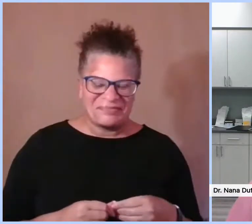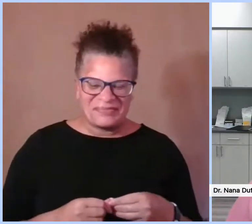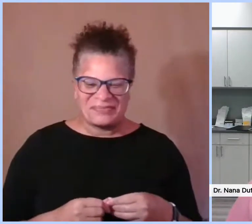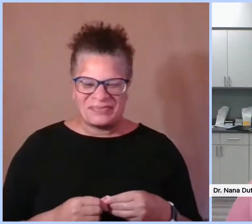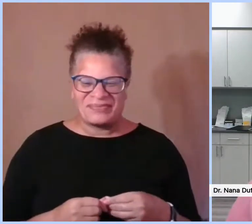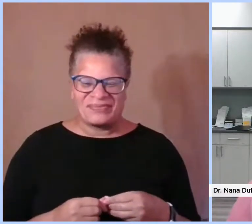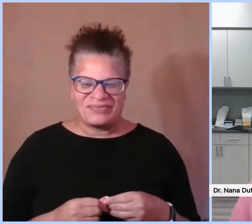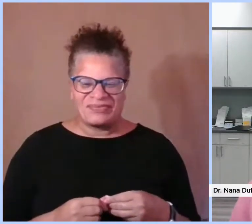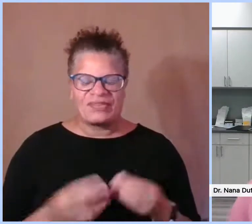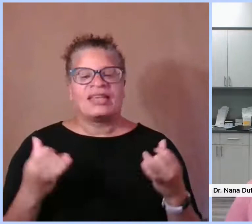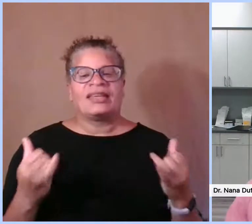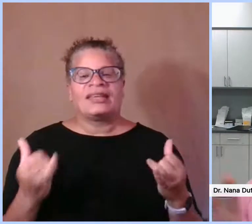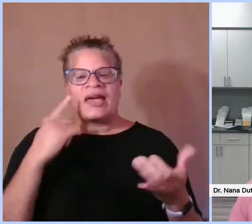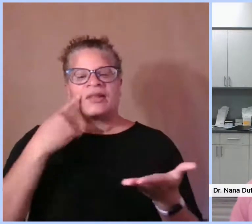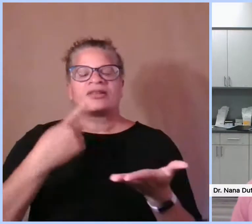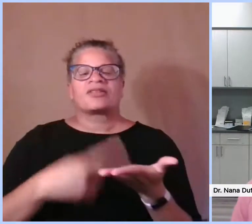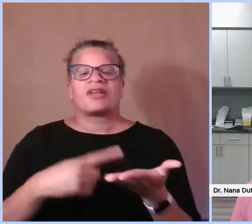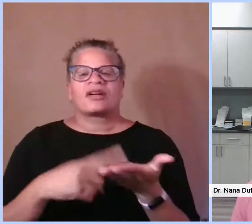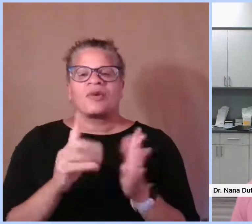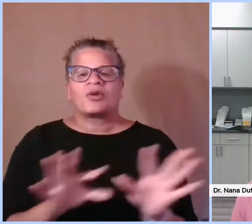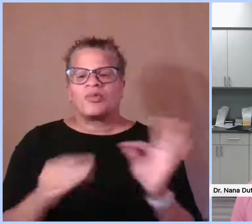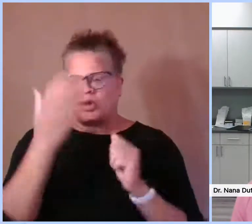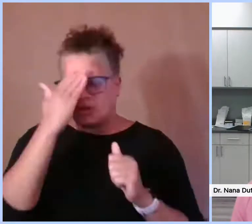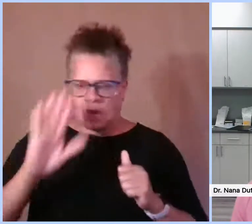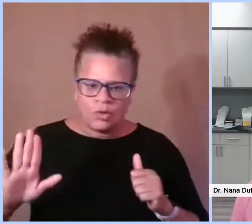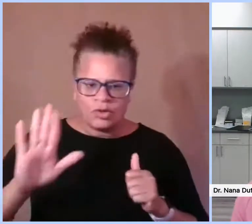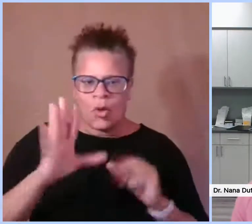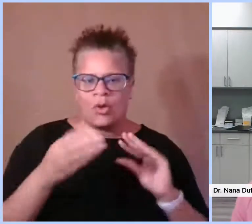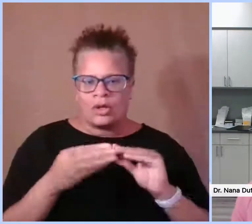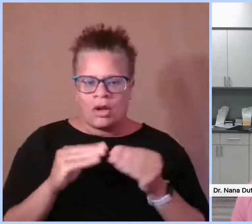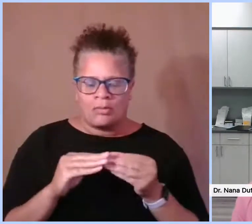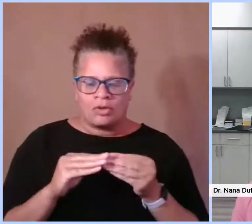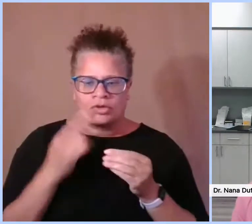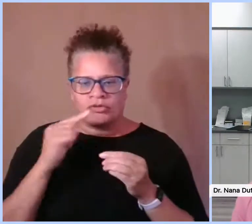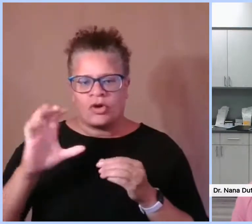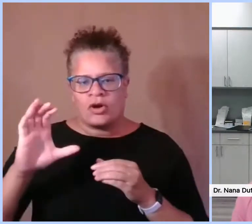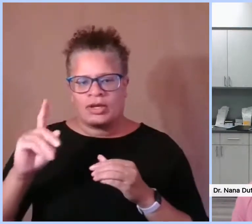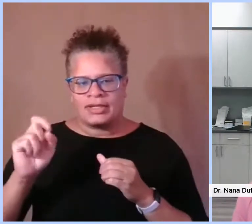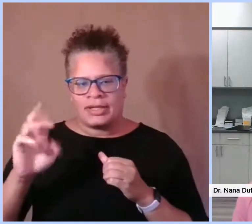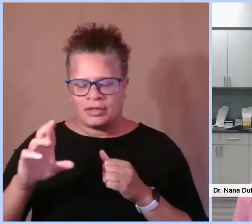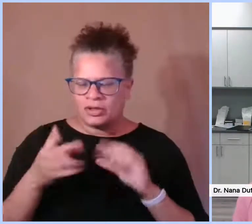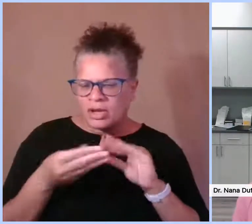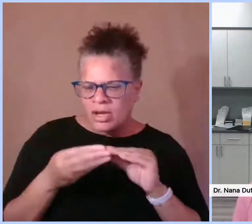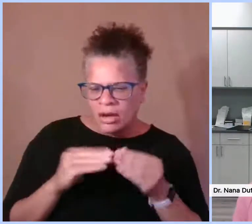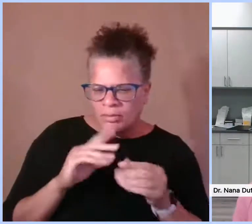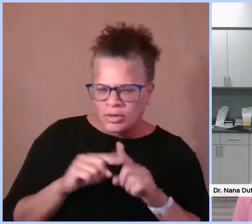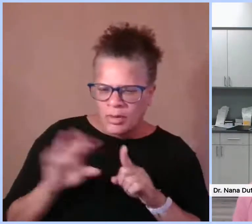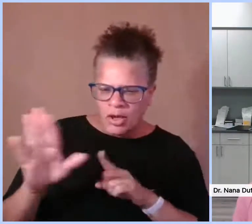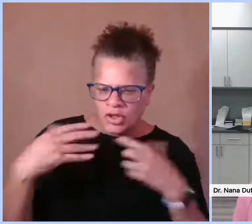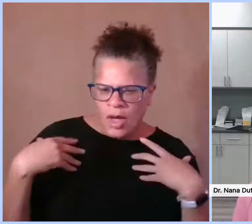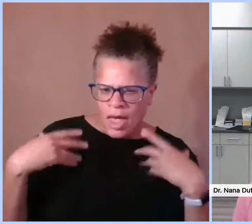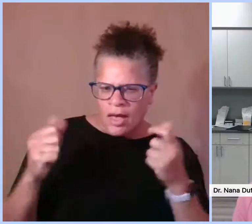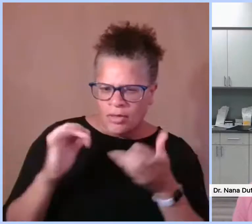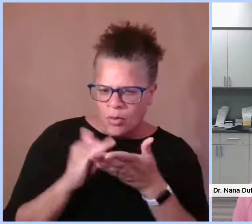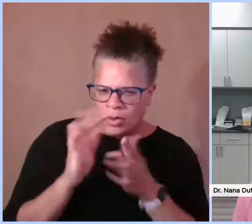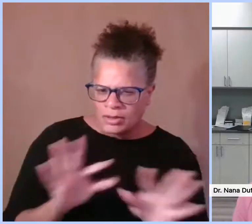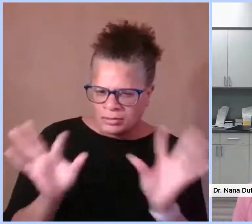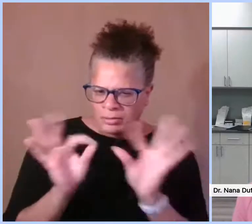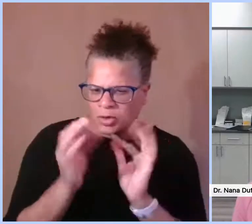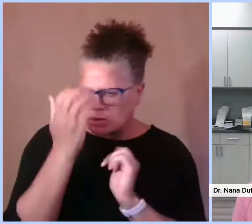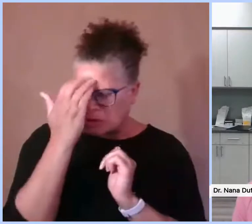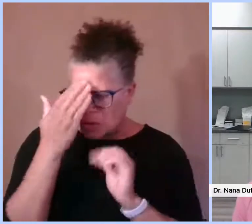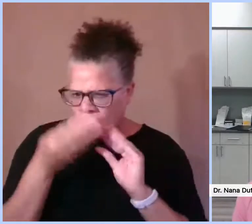So let's talk about kind of knowing your numbers for a second and what numbers about your health are important to